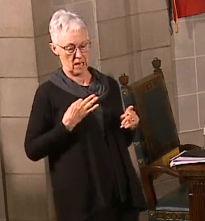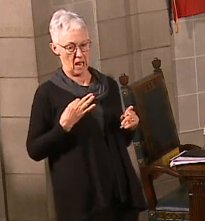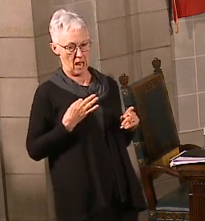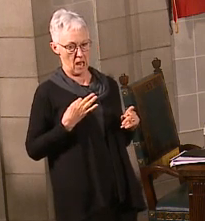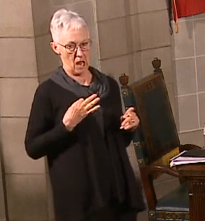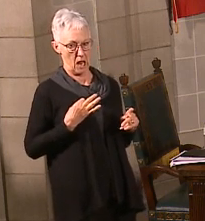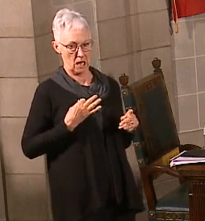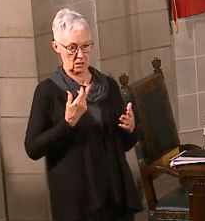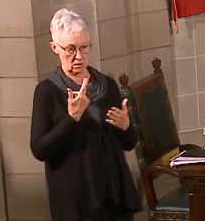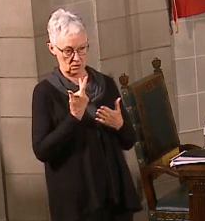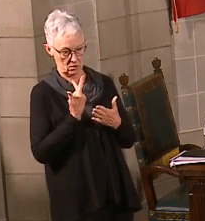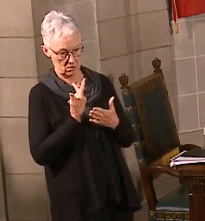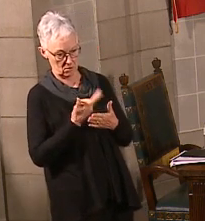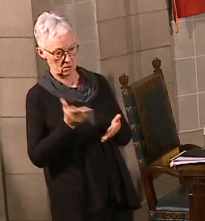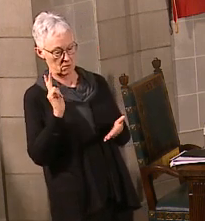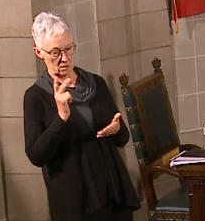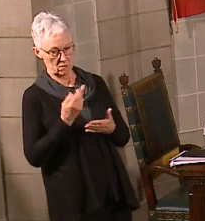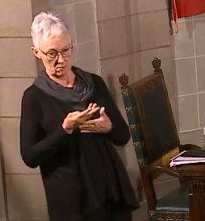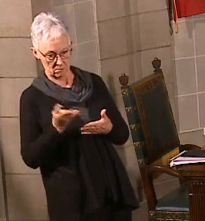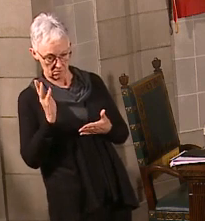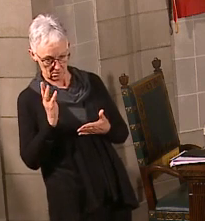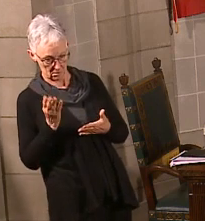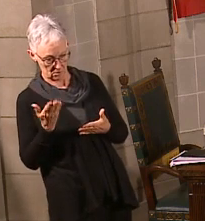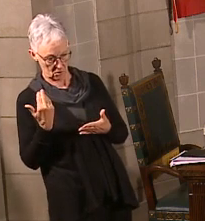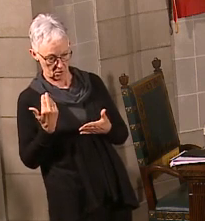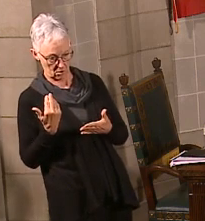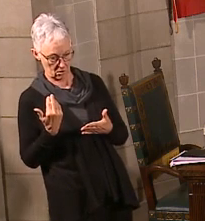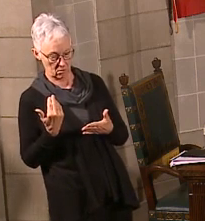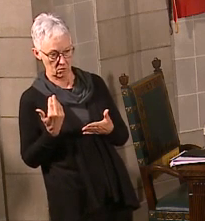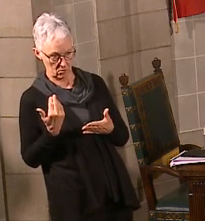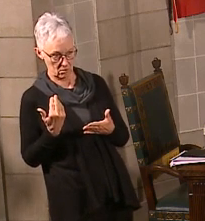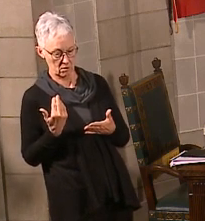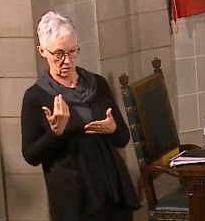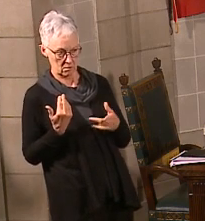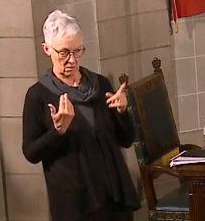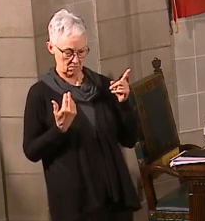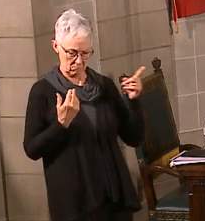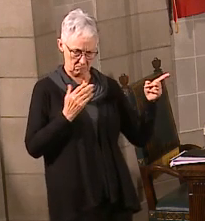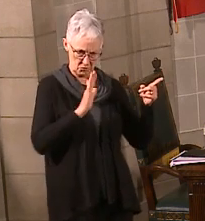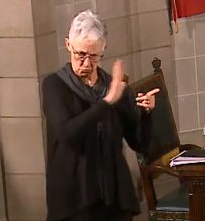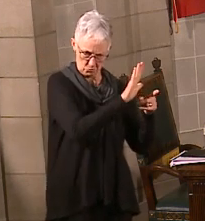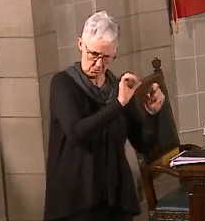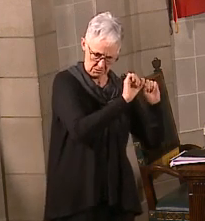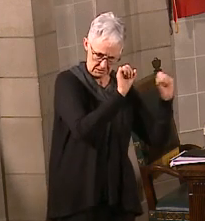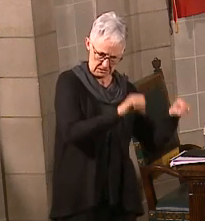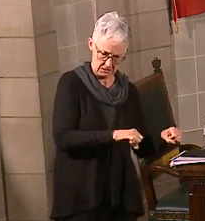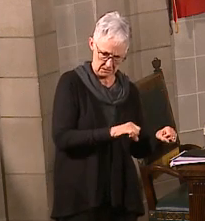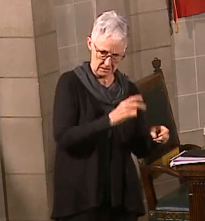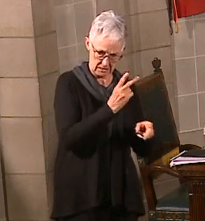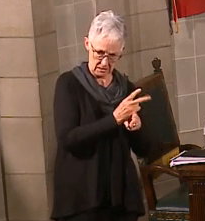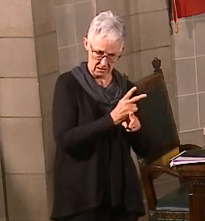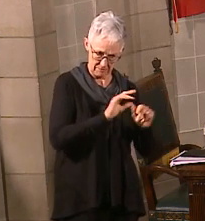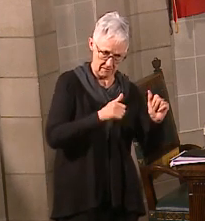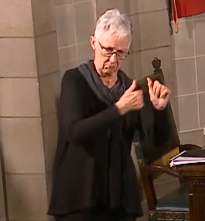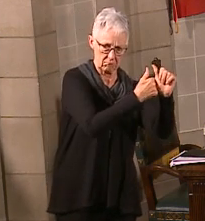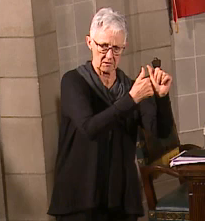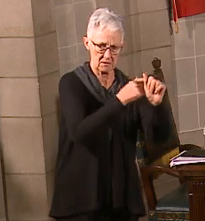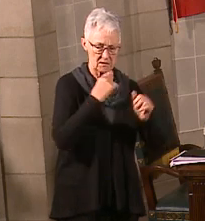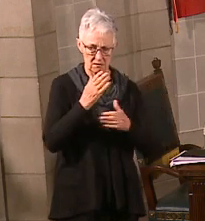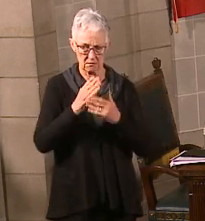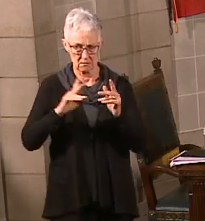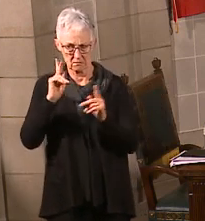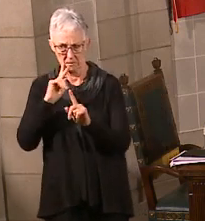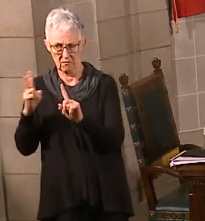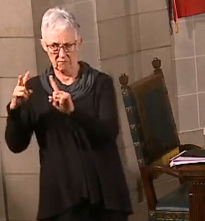the question was, is the system keeping up? Because there are people who filed 3 to 4 weeks ago that haven't gotten paid